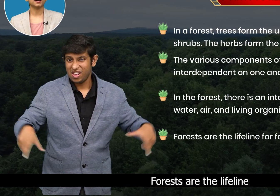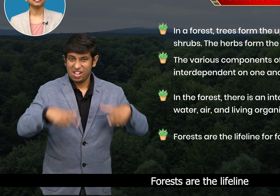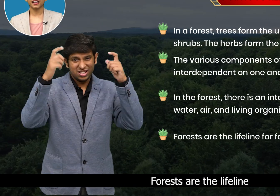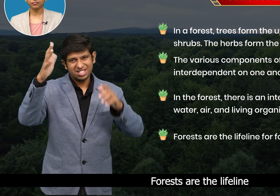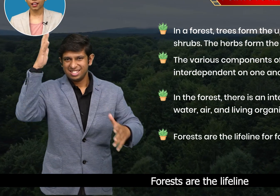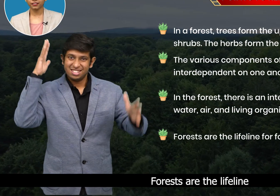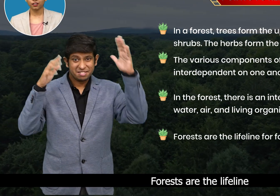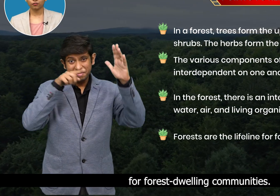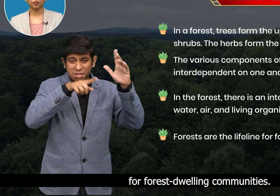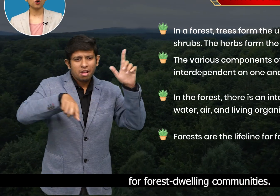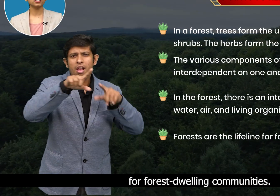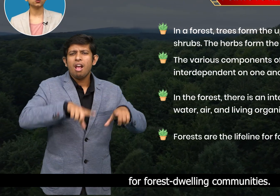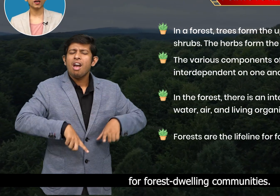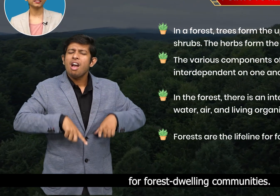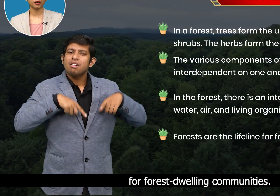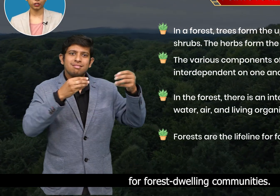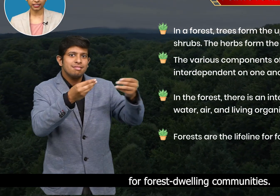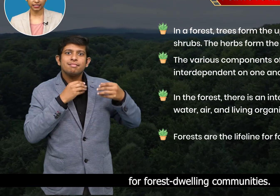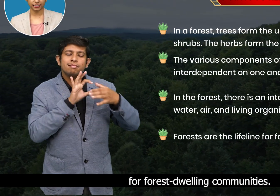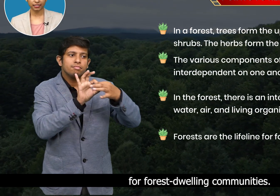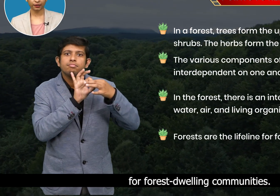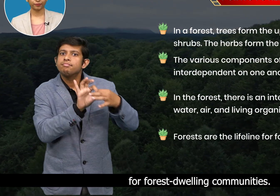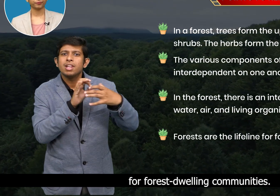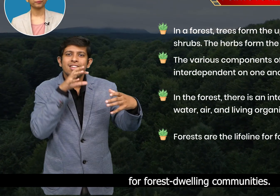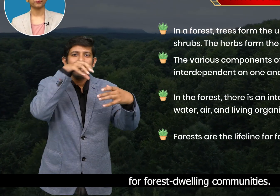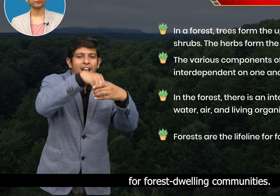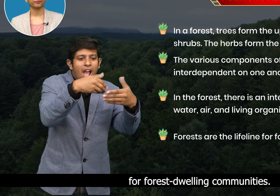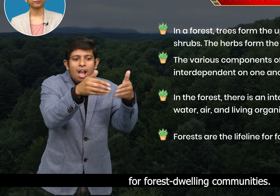Forests are the lifeline for forest-dwelling communities.